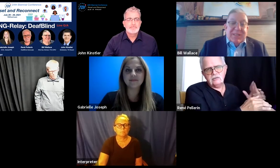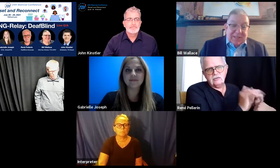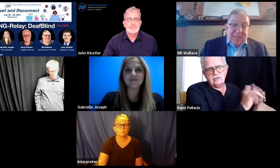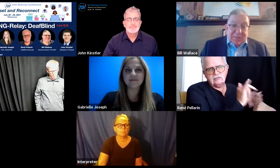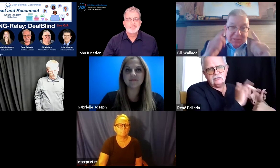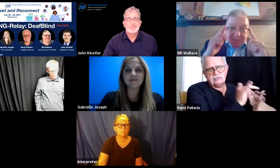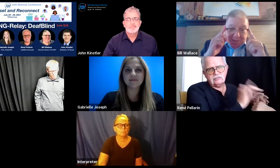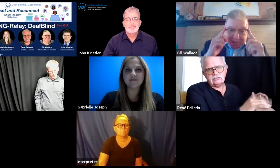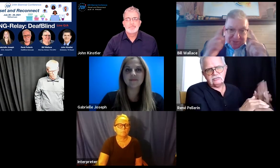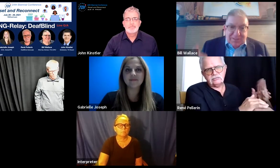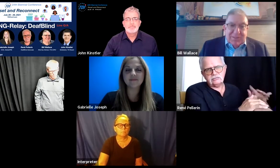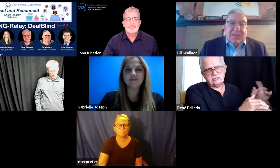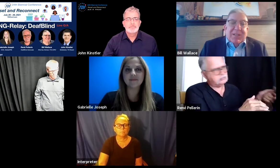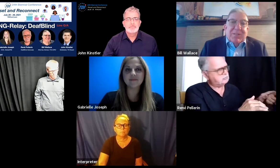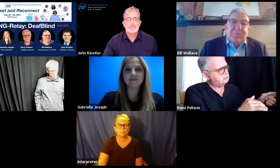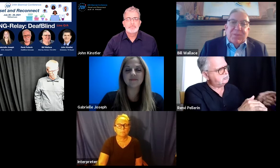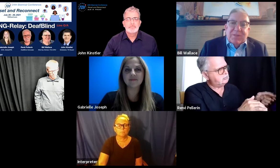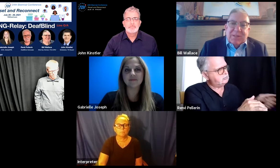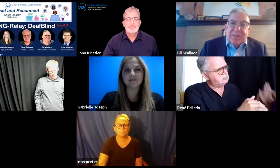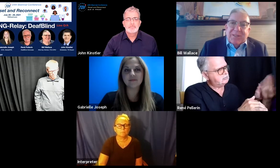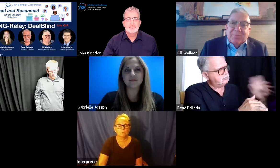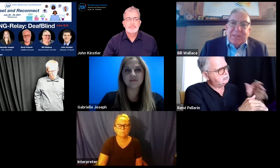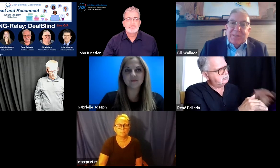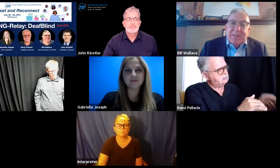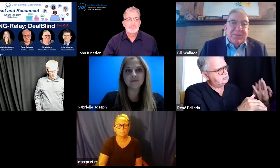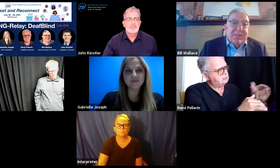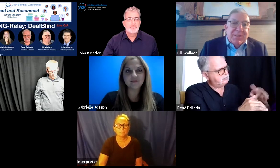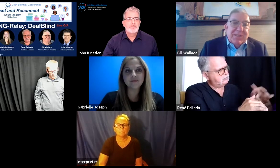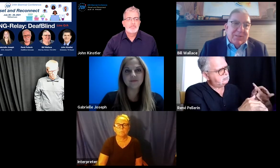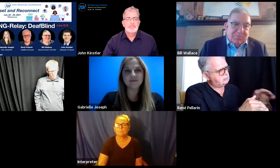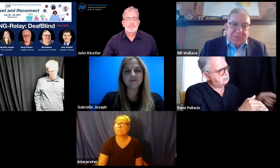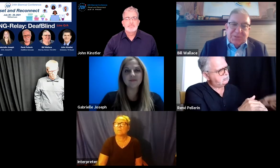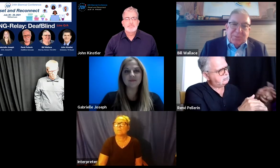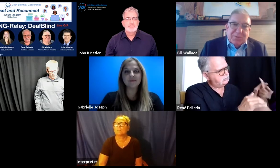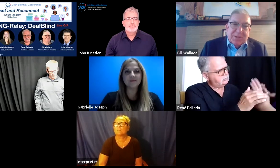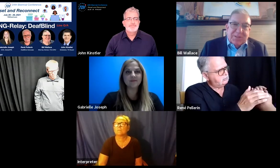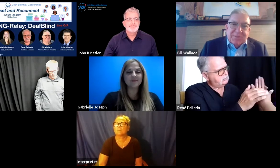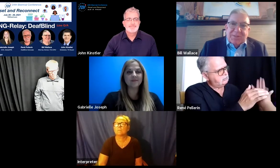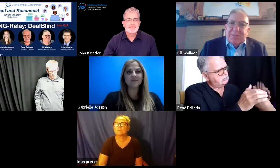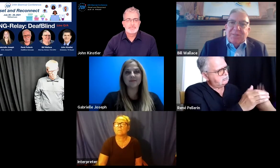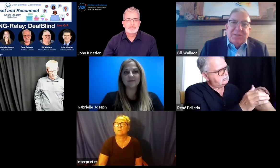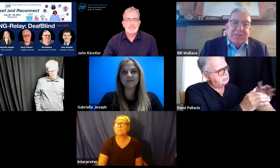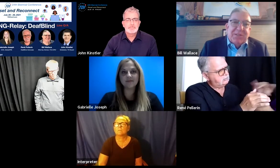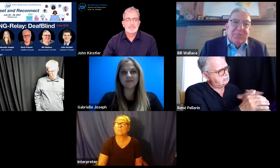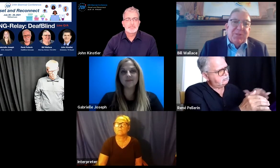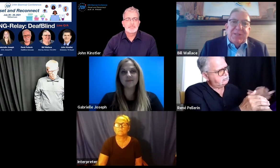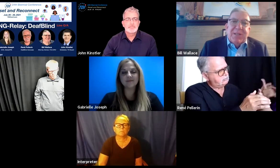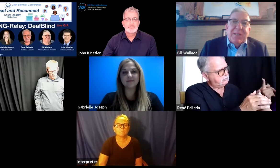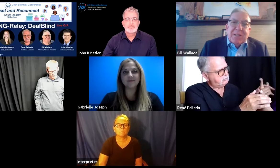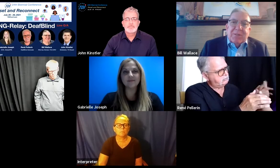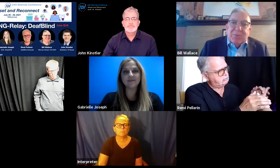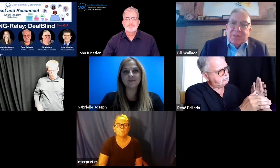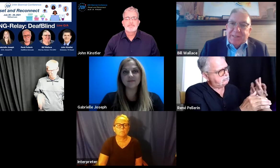I think one of the things I'd like to make clear is the Disability Rights Office and the FCC